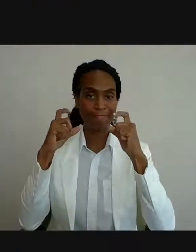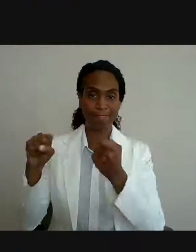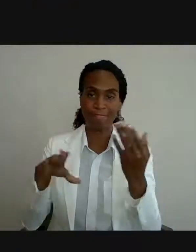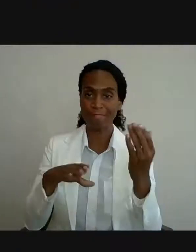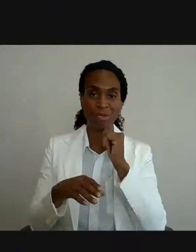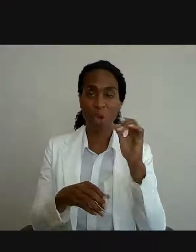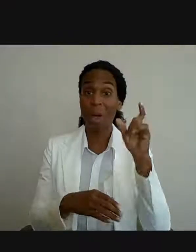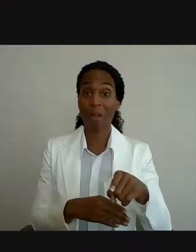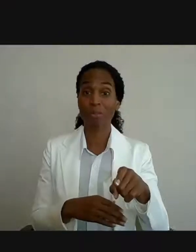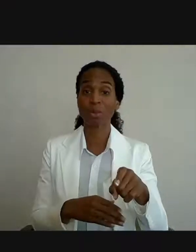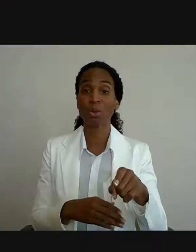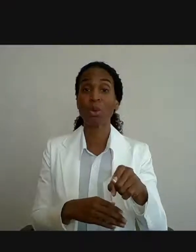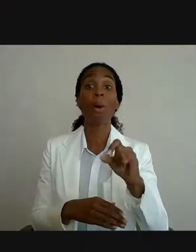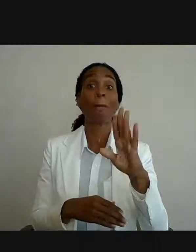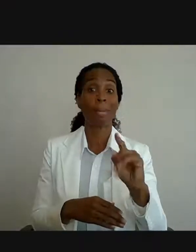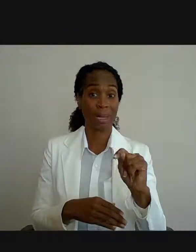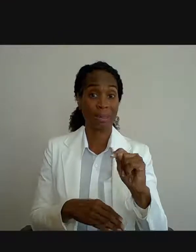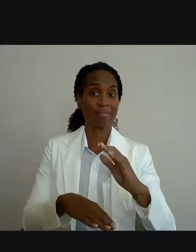should.